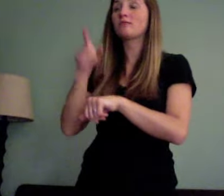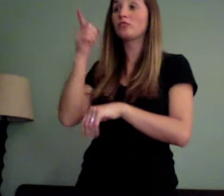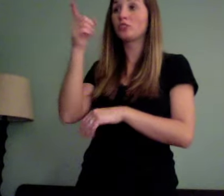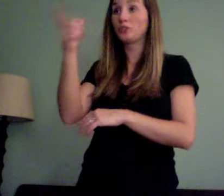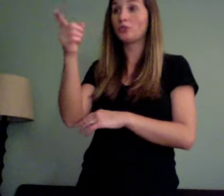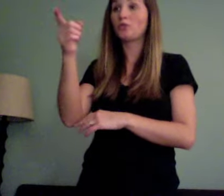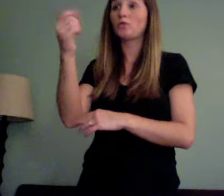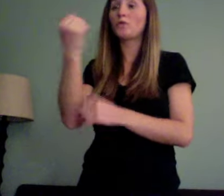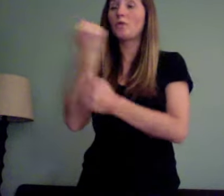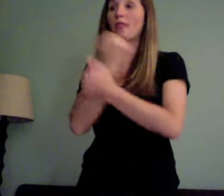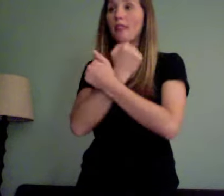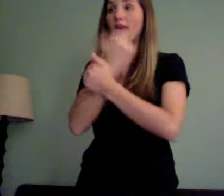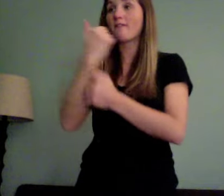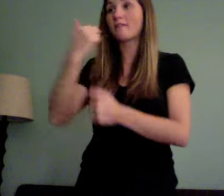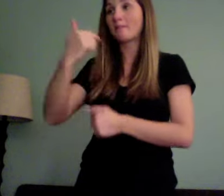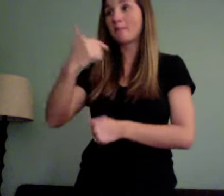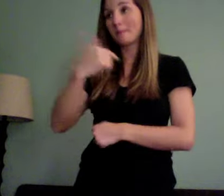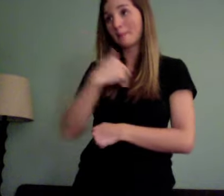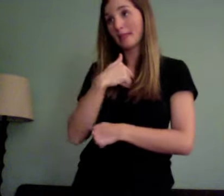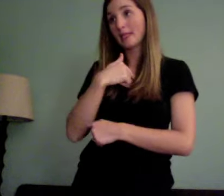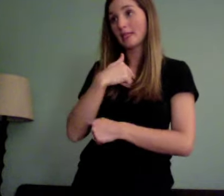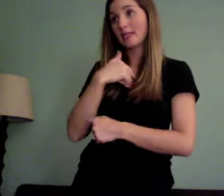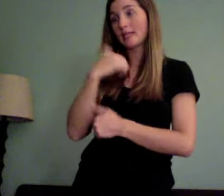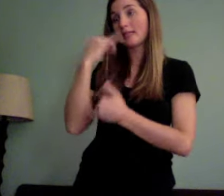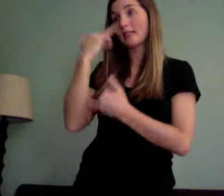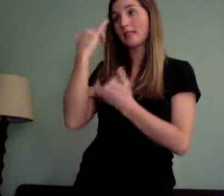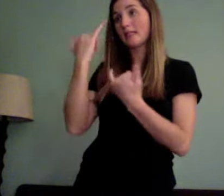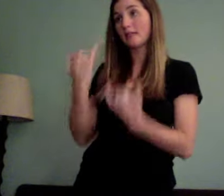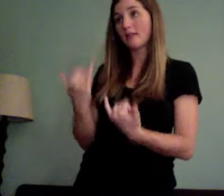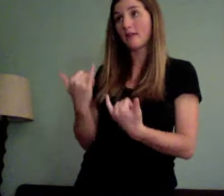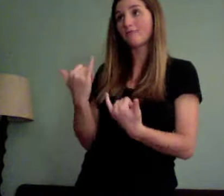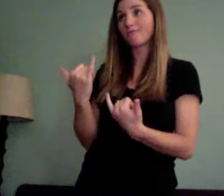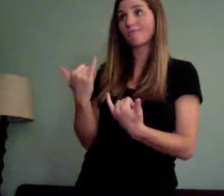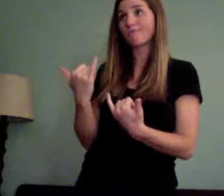me now? Right now matters.